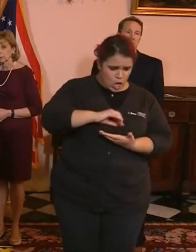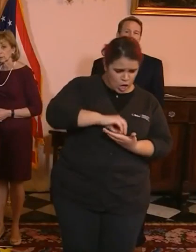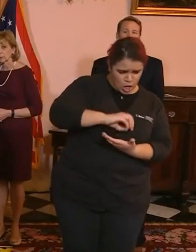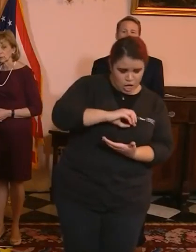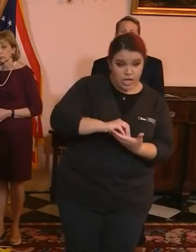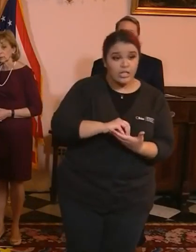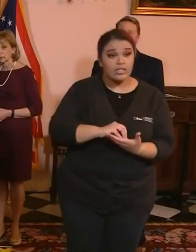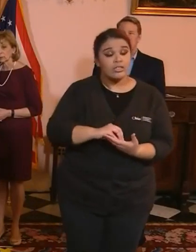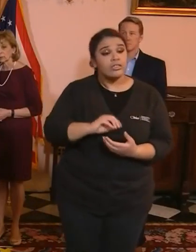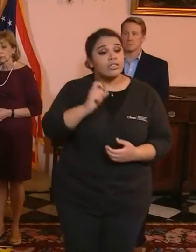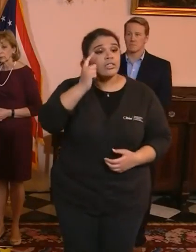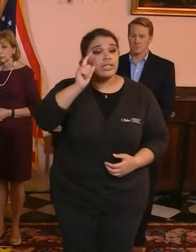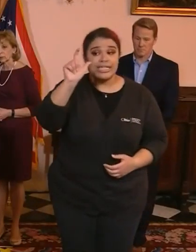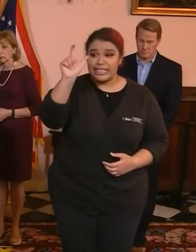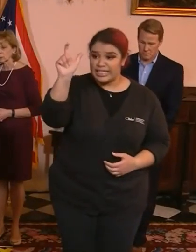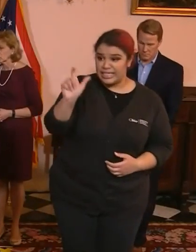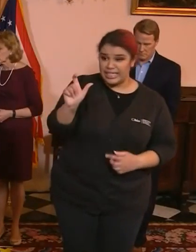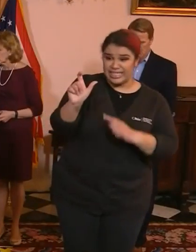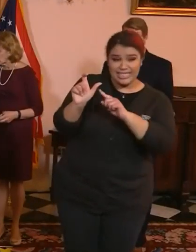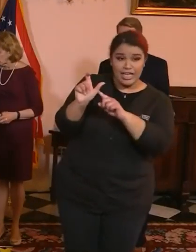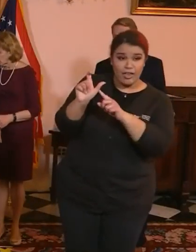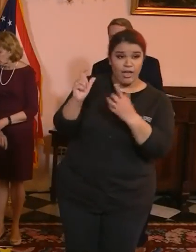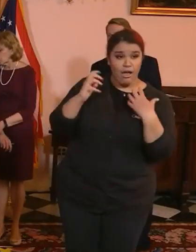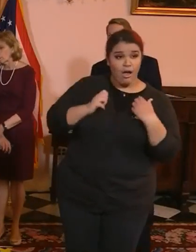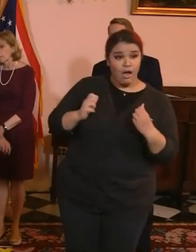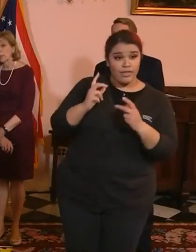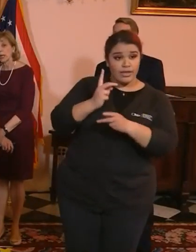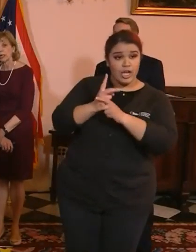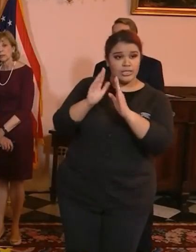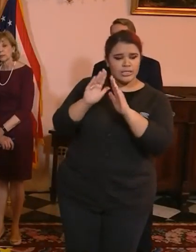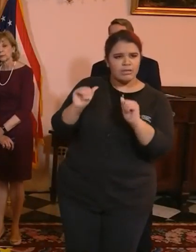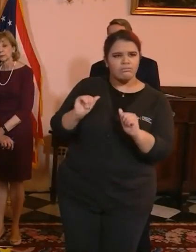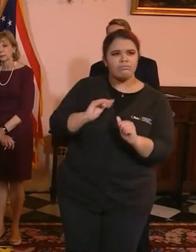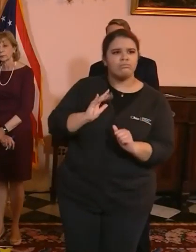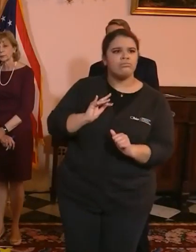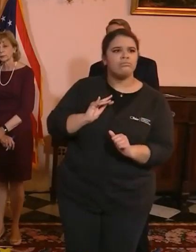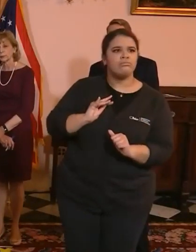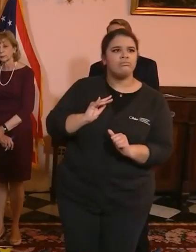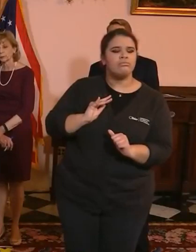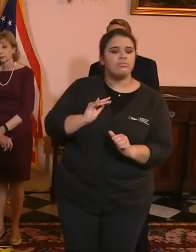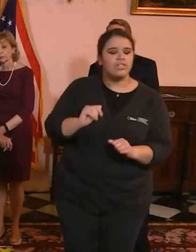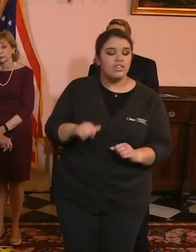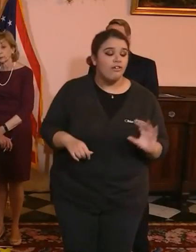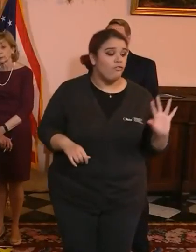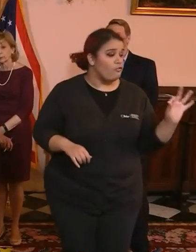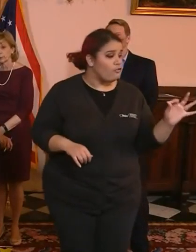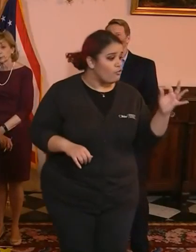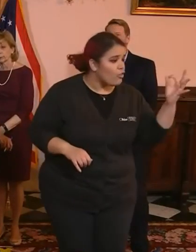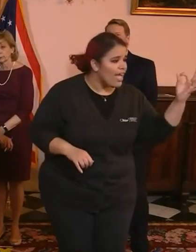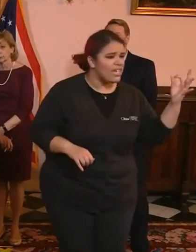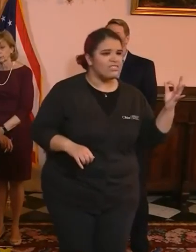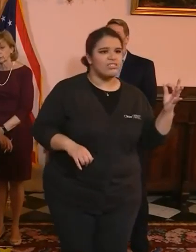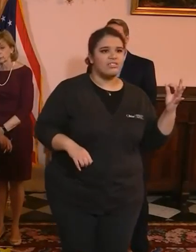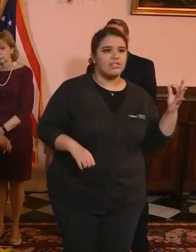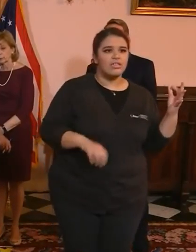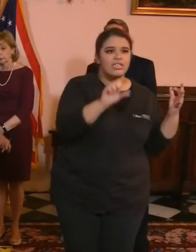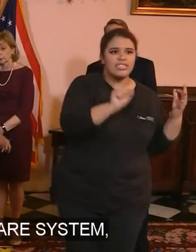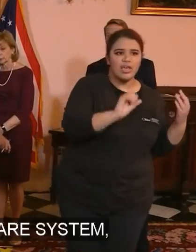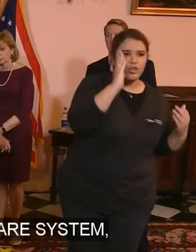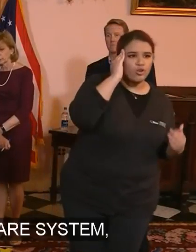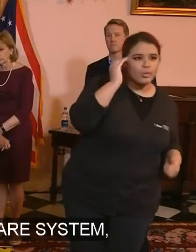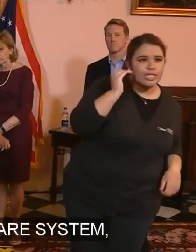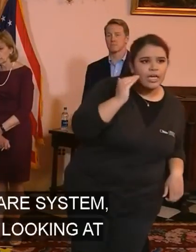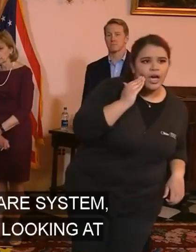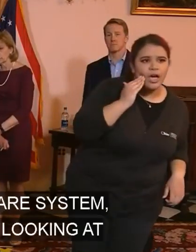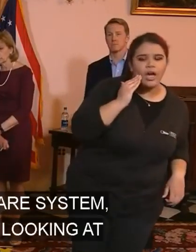system, actually, and we're looking at what's happening in France, and we've looked at what's happened very closely in South Korea. Everywhere and everything that we can